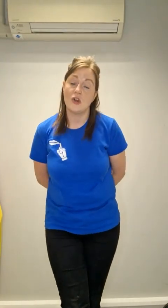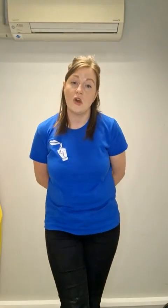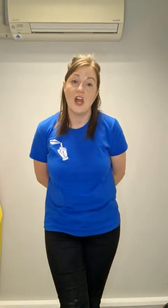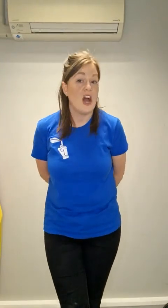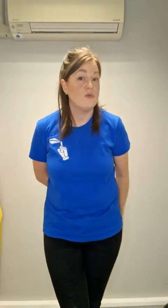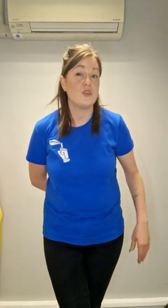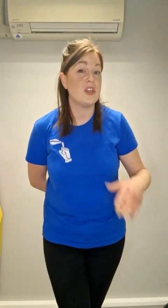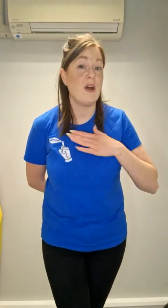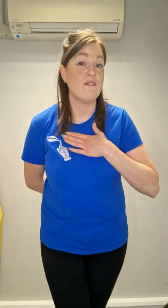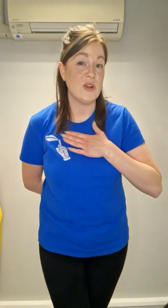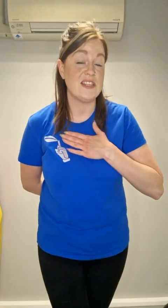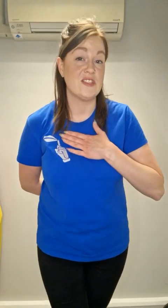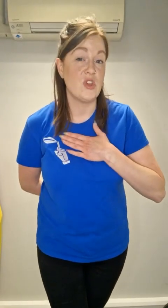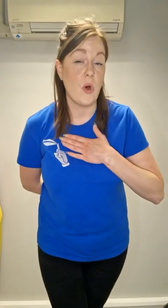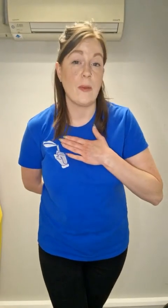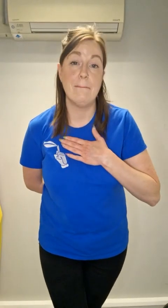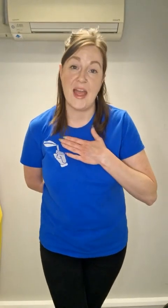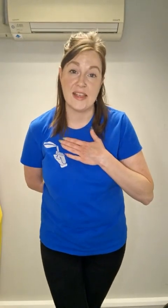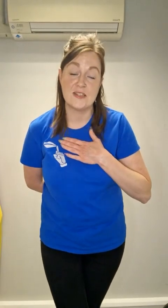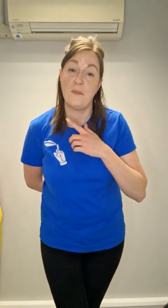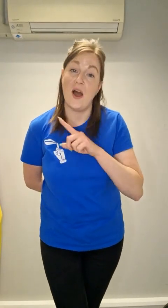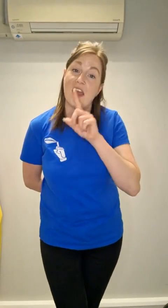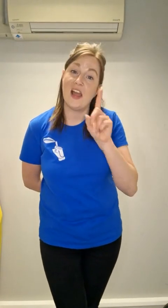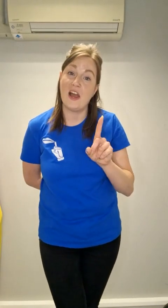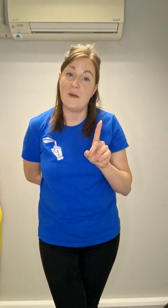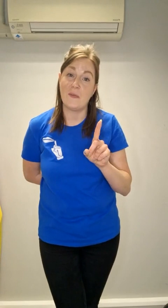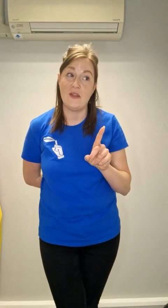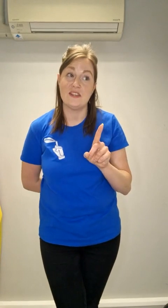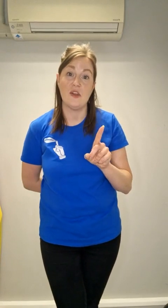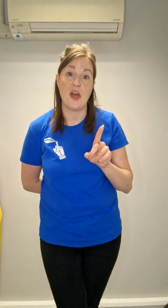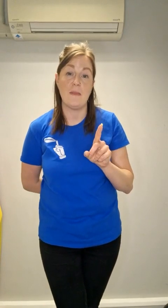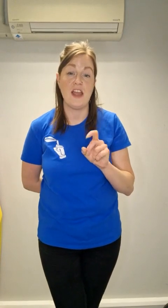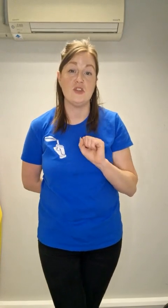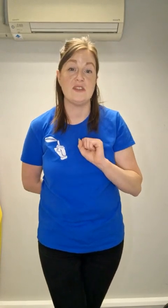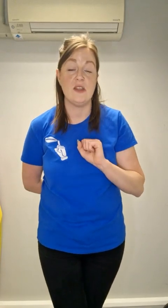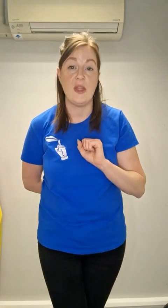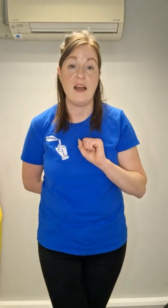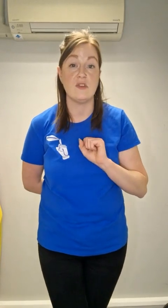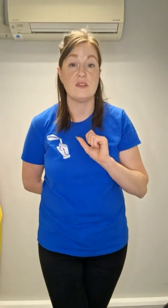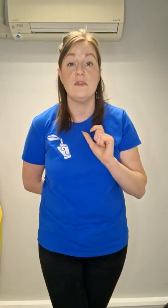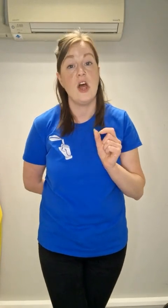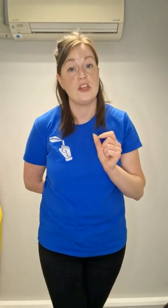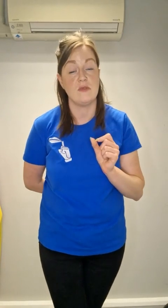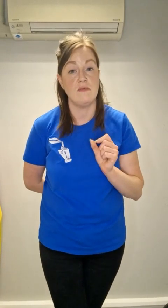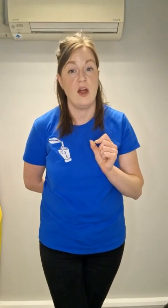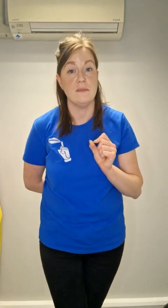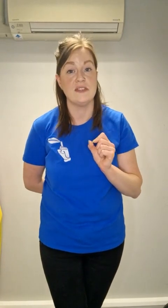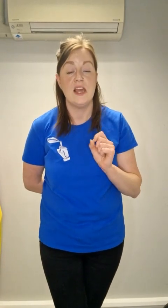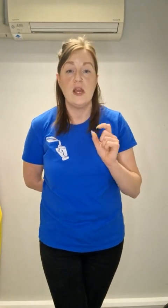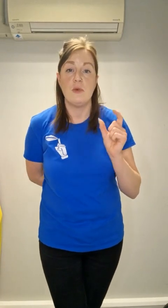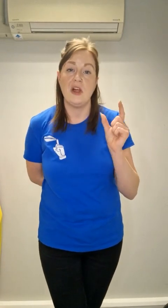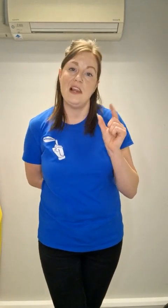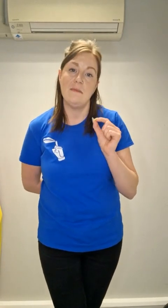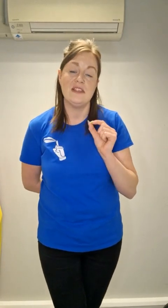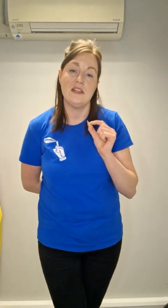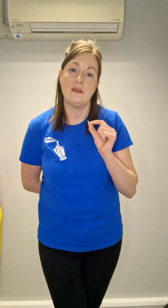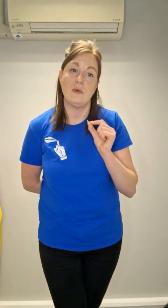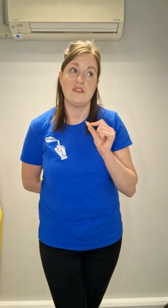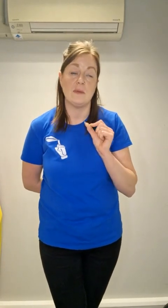song. Unfortunately, my voice is not the best, but previously on our page you will see we have got some nursery rhymes. We are limited with some